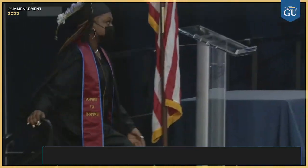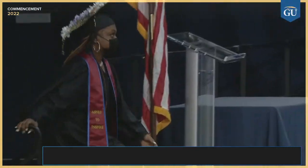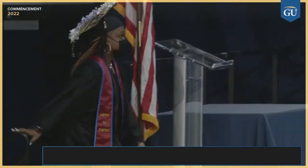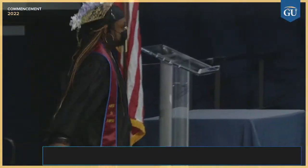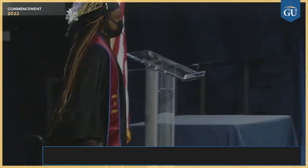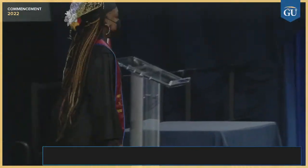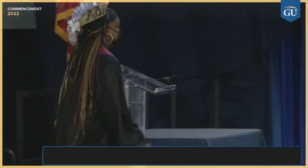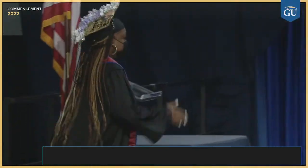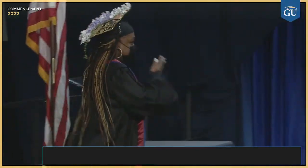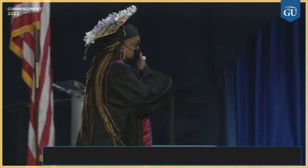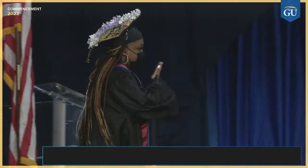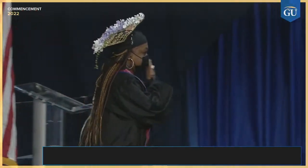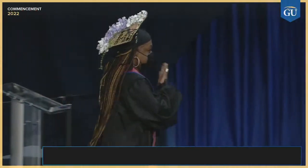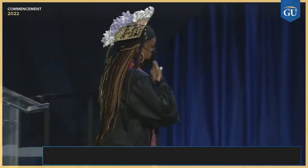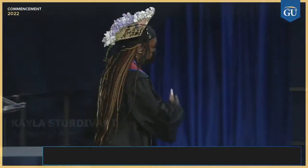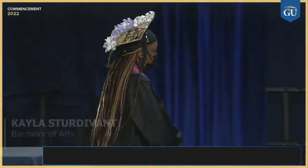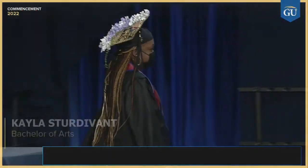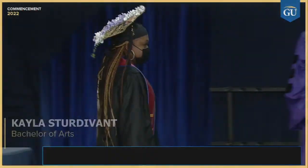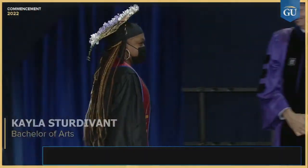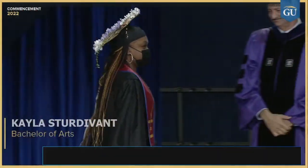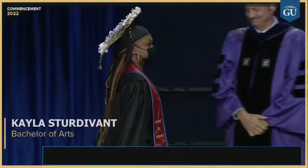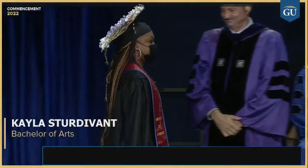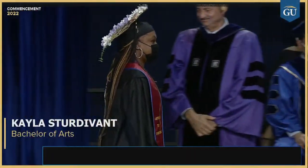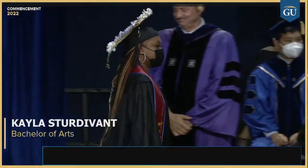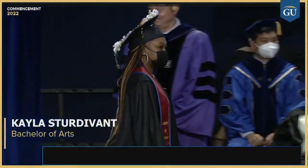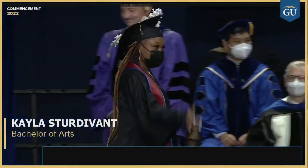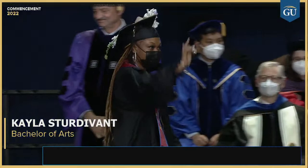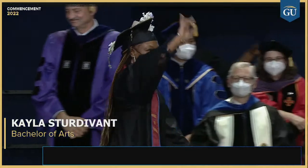Kayla Sturdivant, Bachelor of Arts.